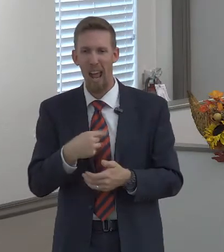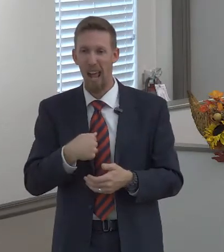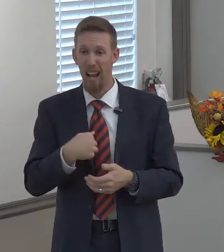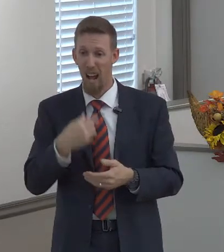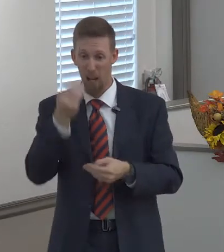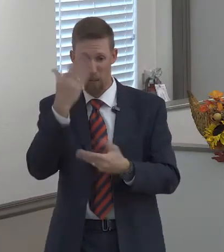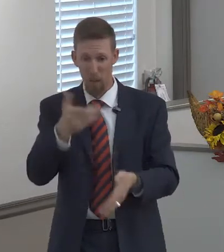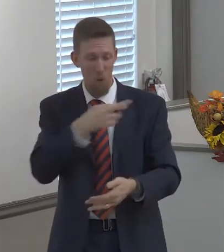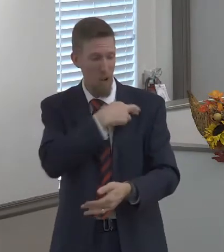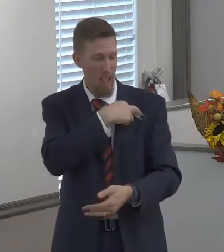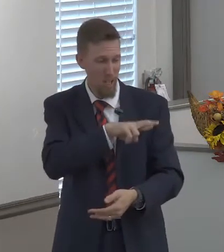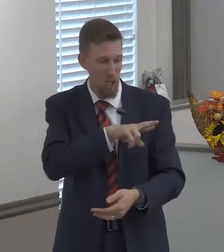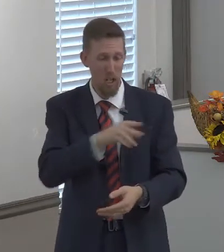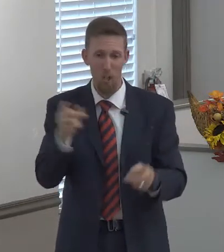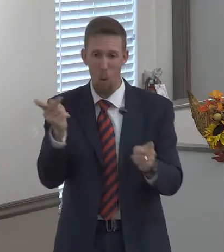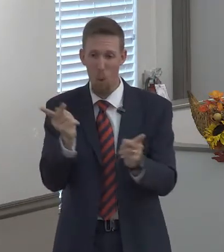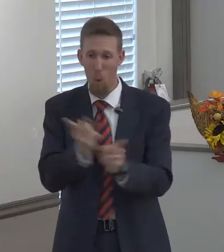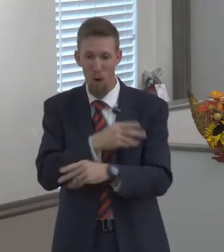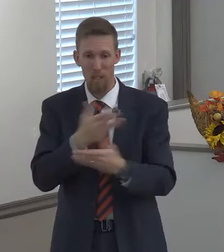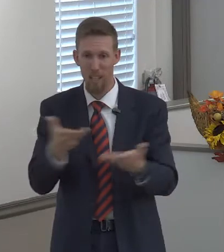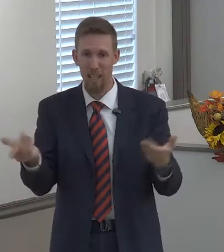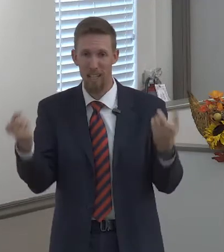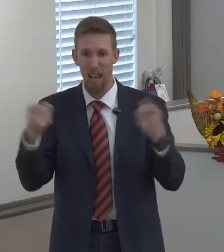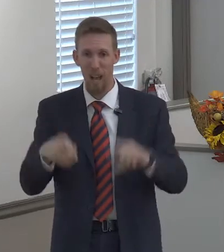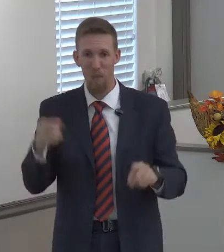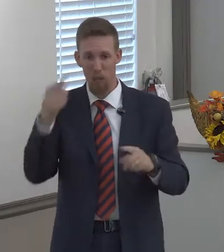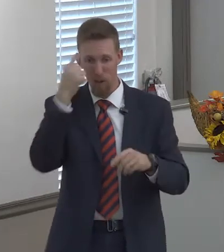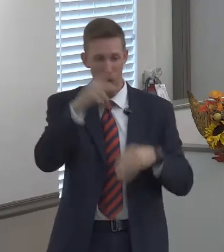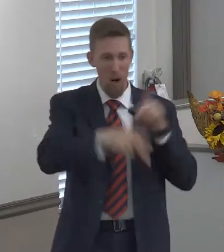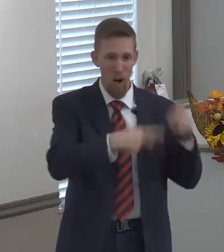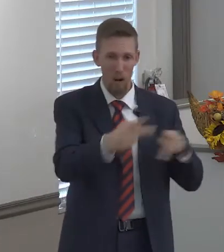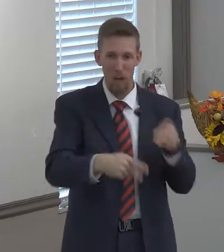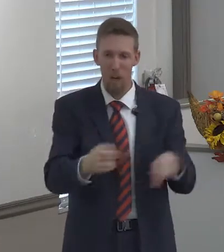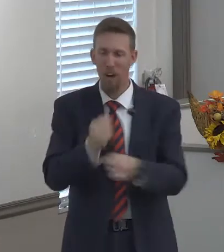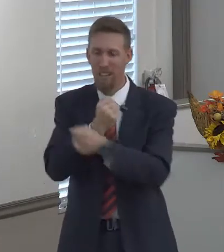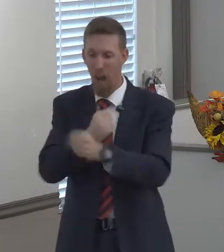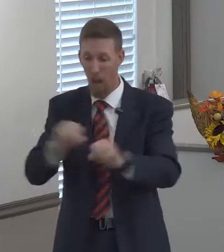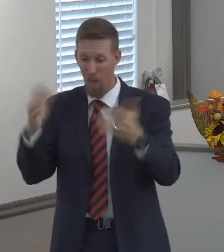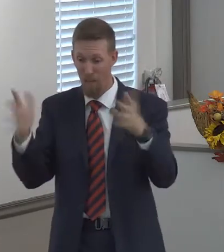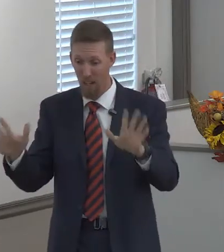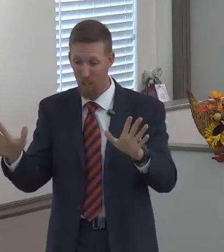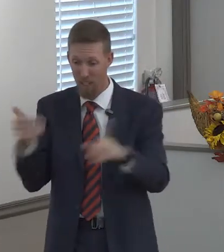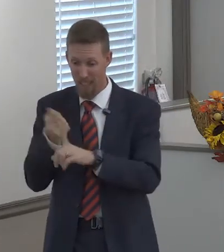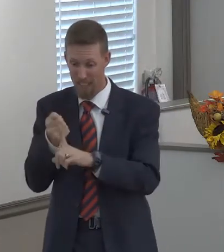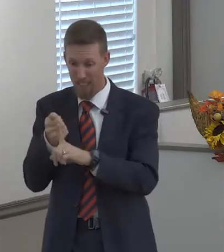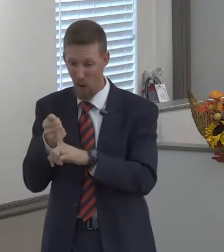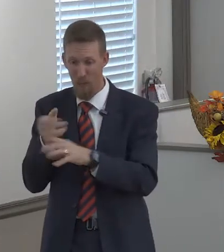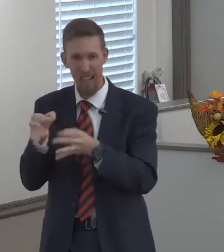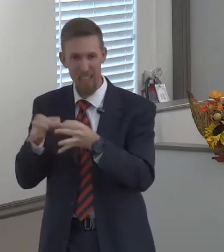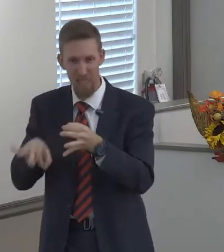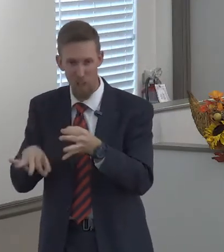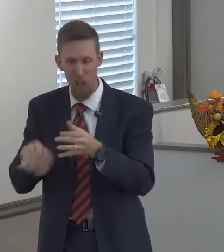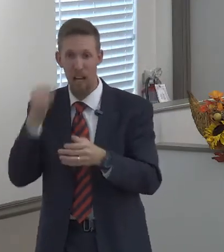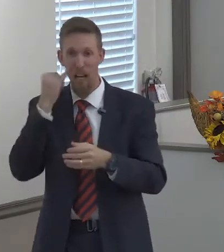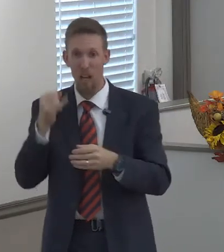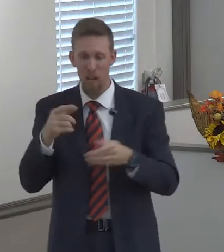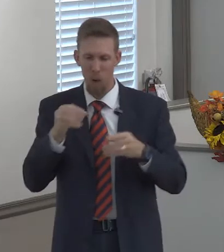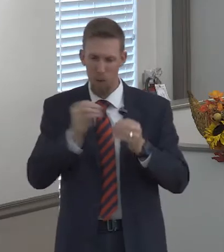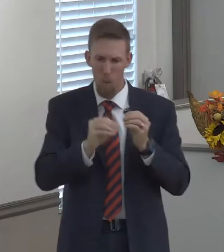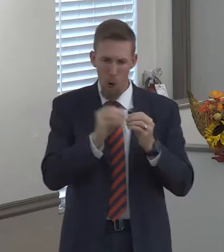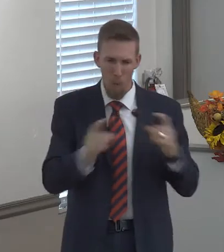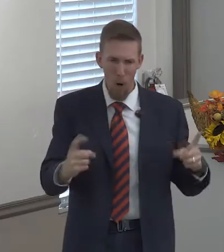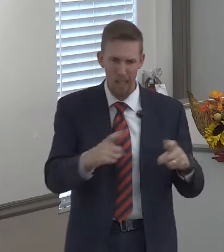You'd be in trouble. You'd be in trouble. If you've never accepted Christ as your personal Savior,